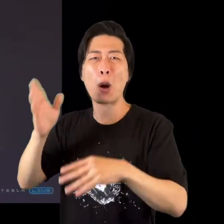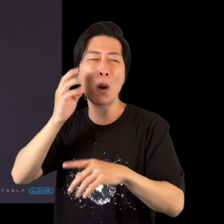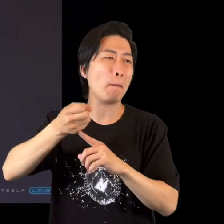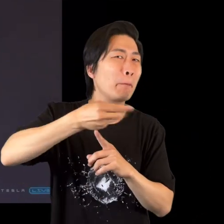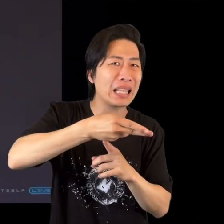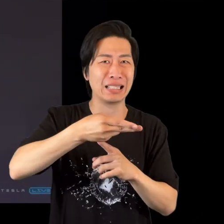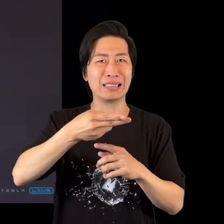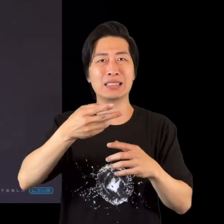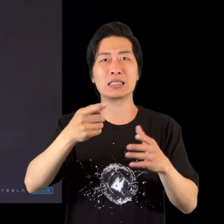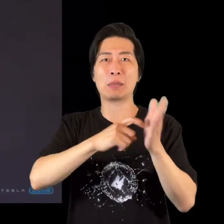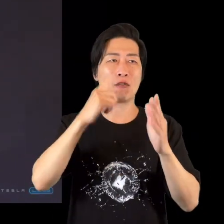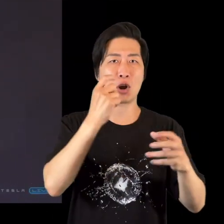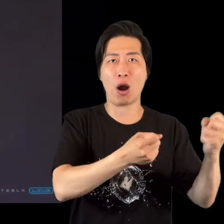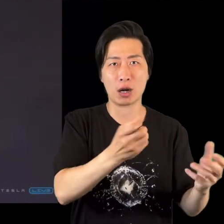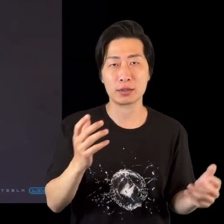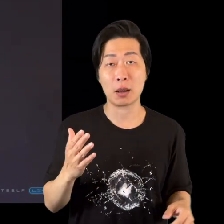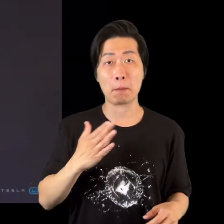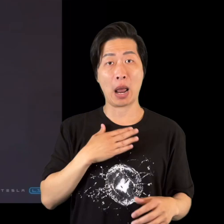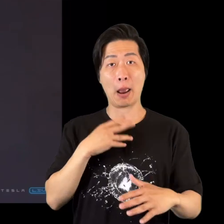cars.